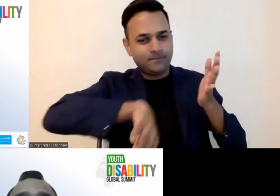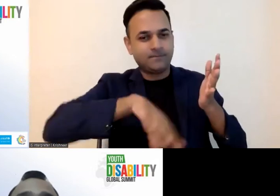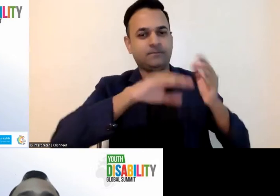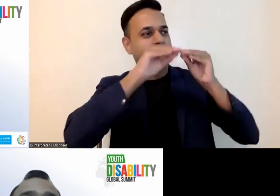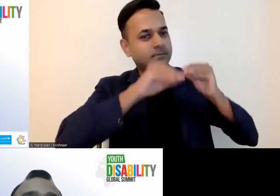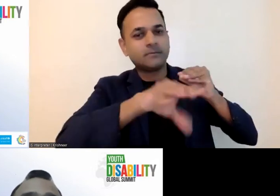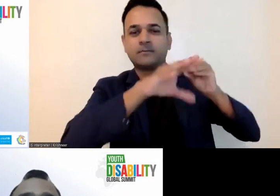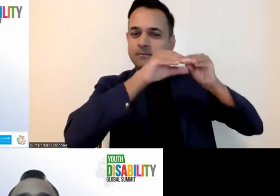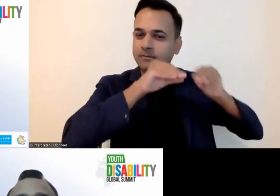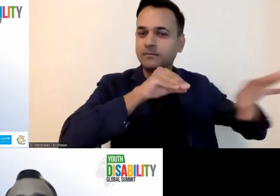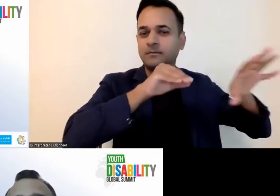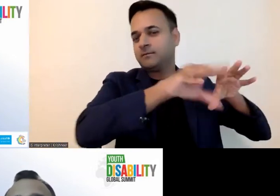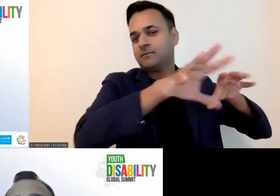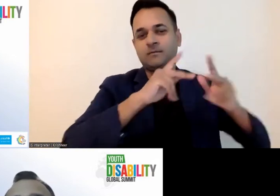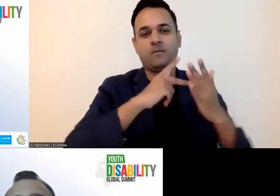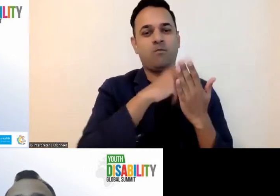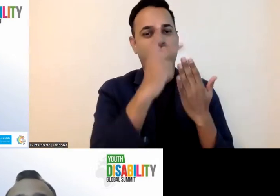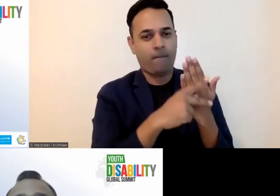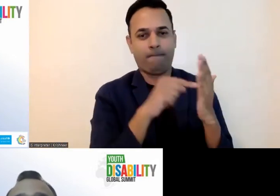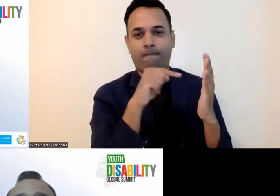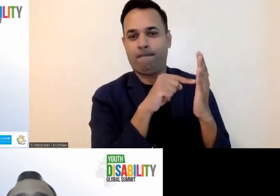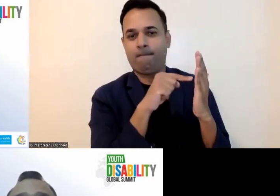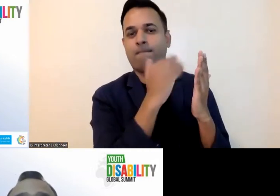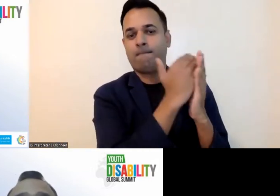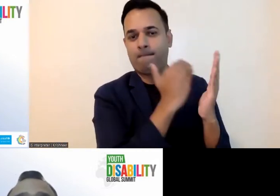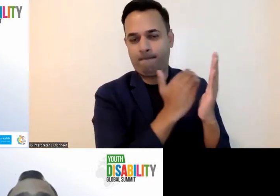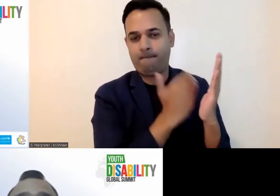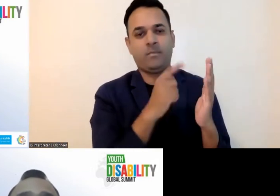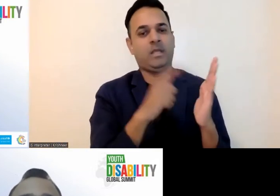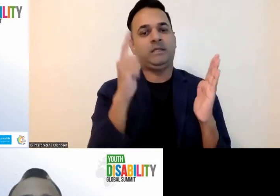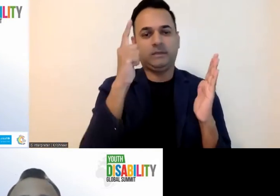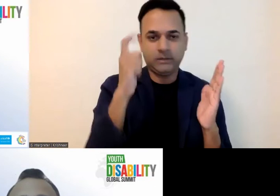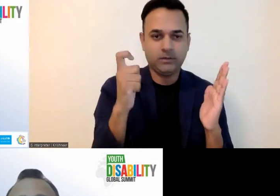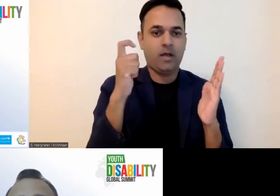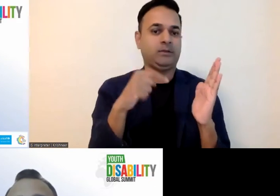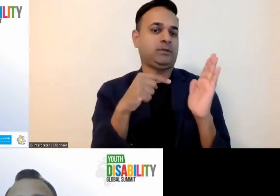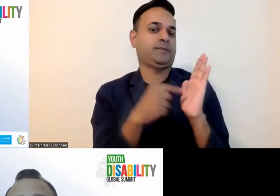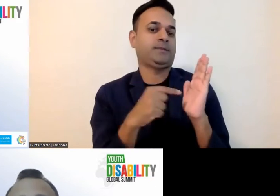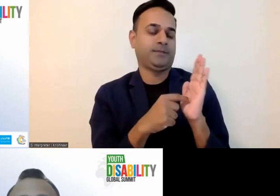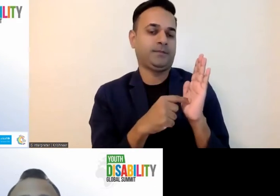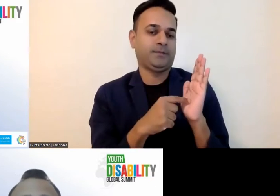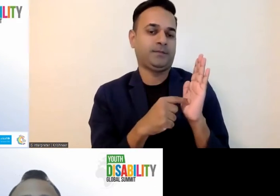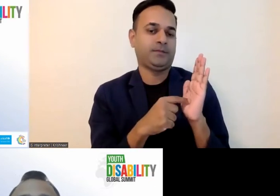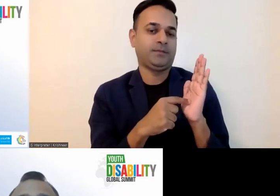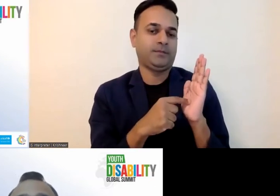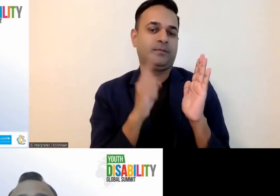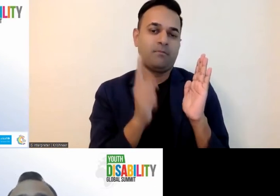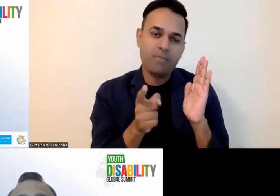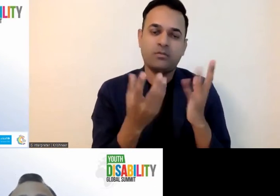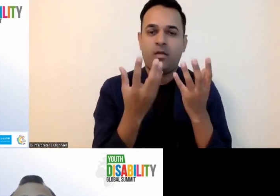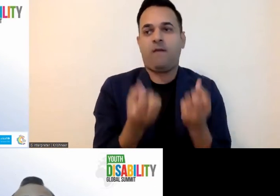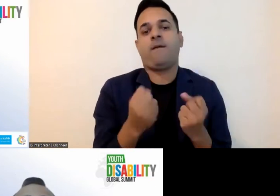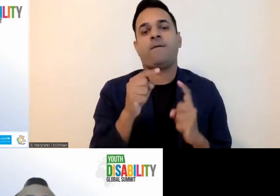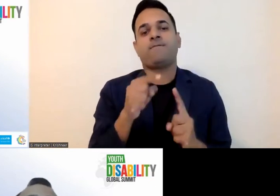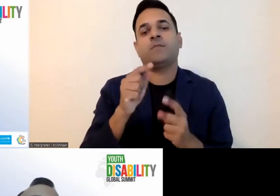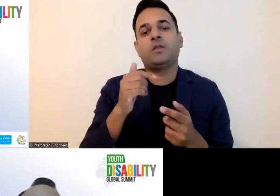help the governments and also the civil society and organizations working in Indonesia to, you know,